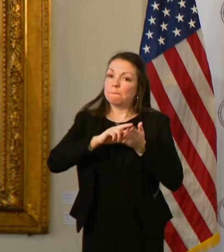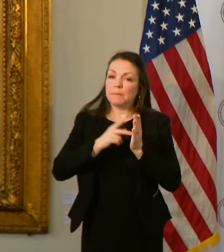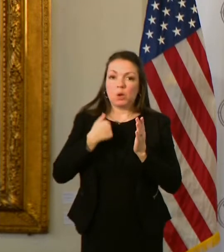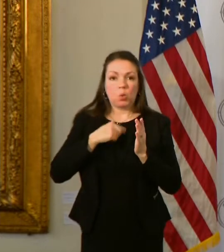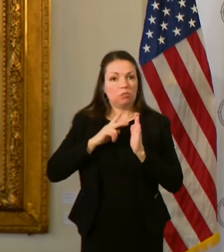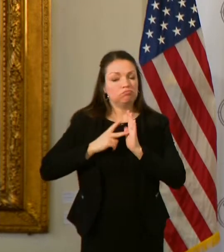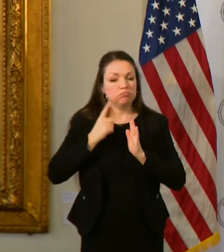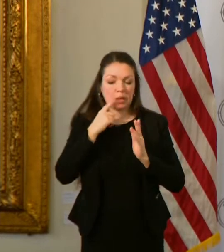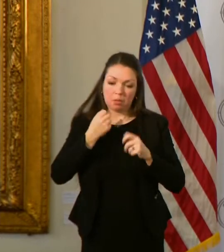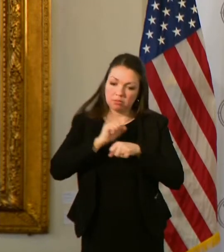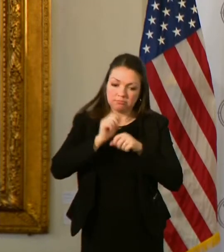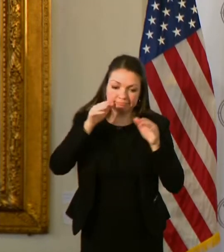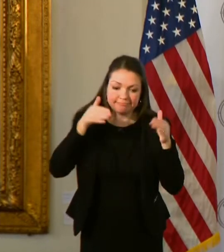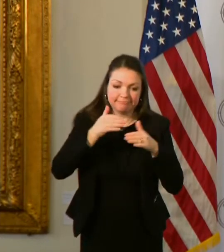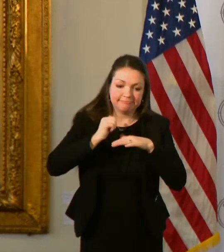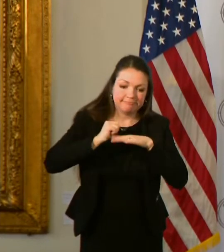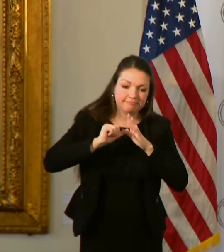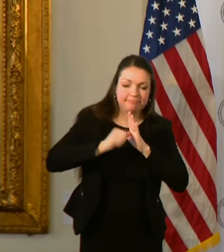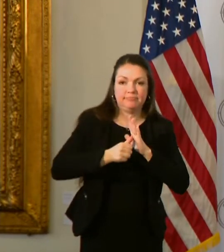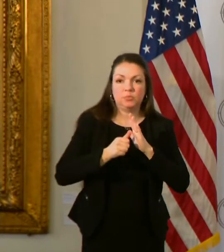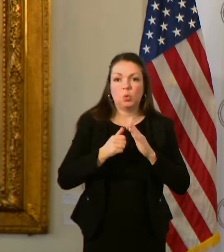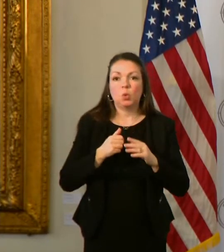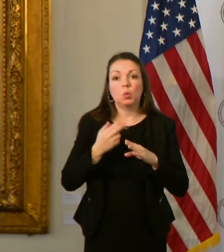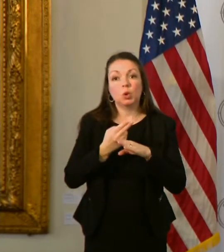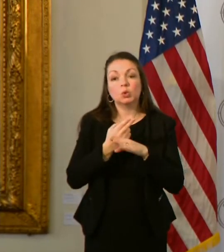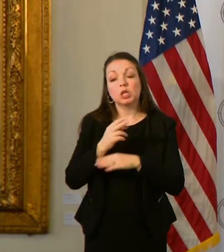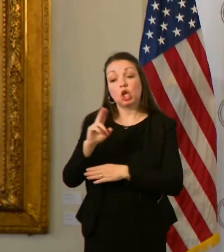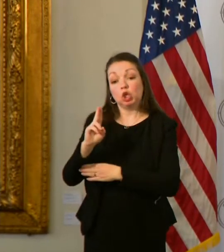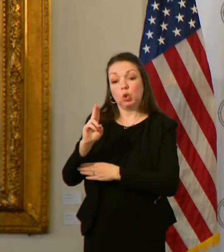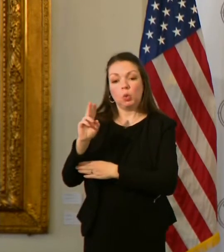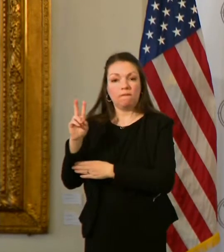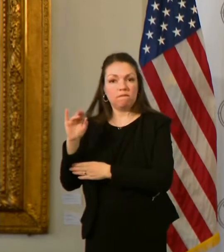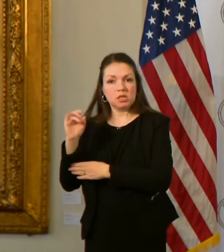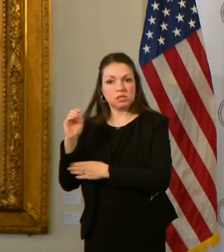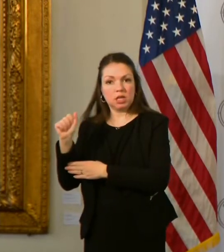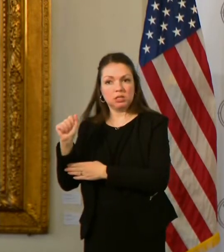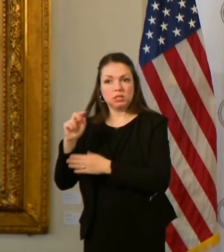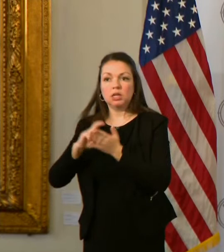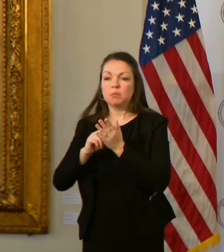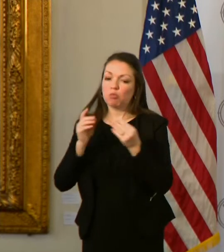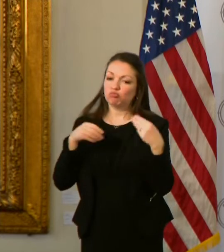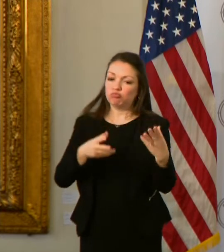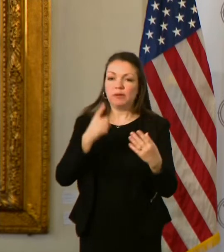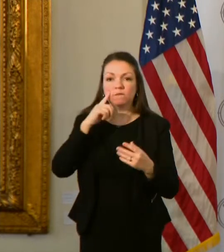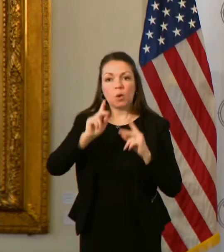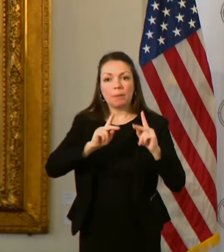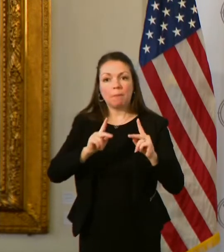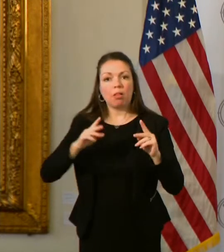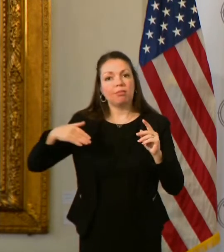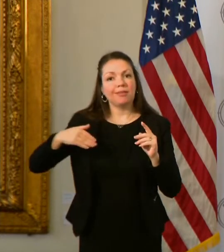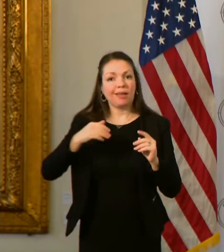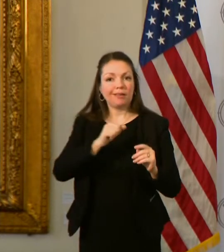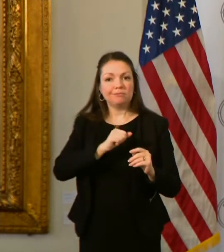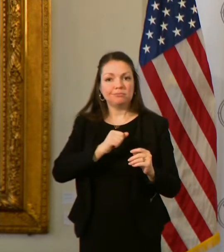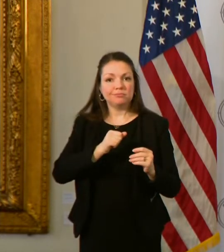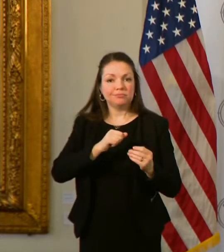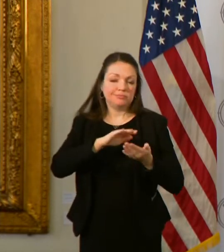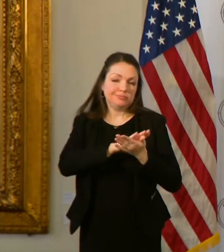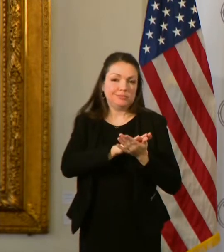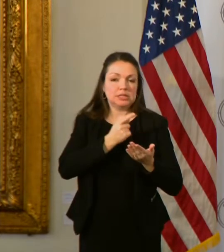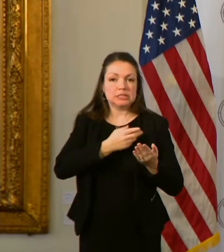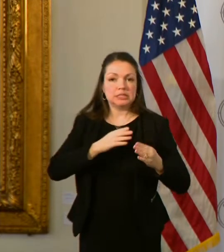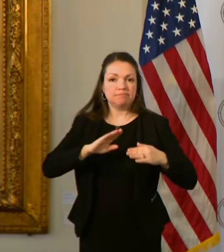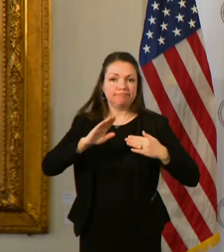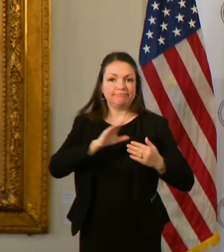the issuance of what we call U visas. Those are visas that are provided to those who are undocumented within our community, who